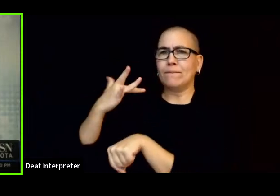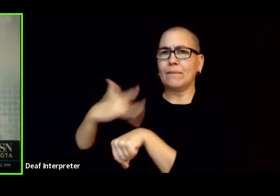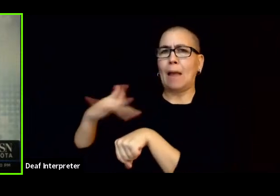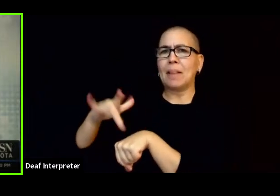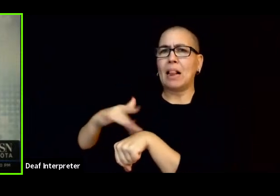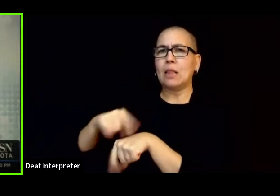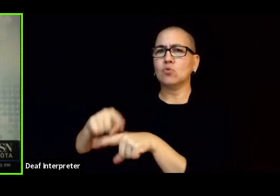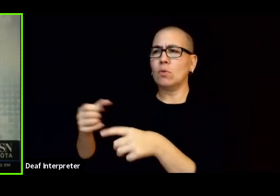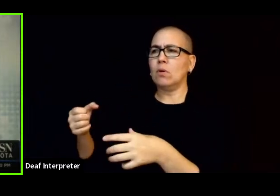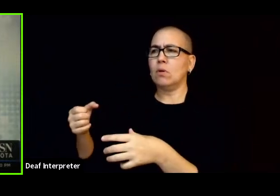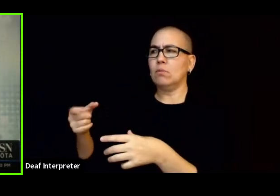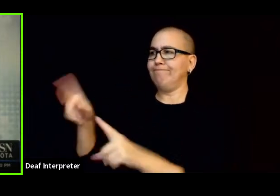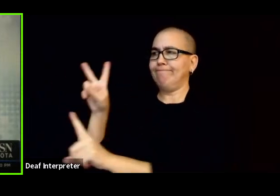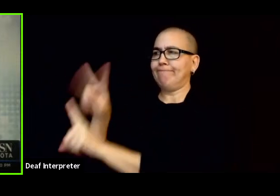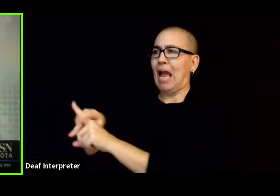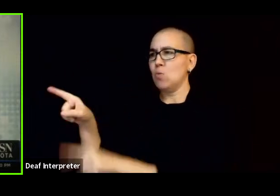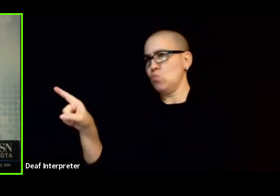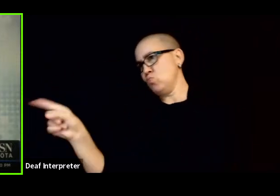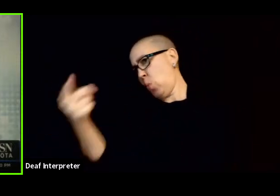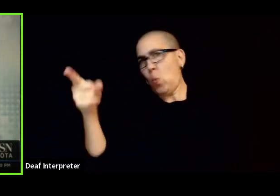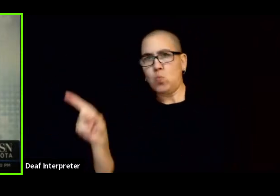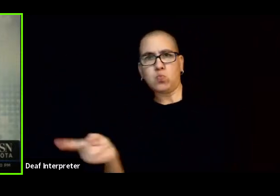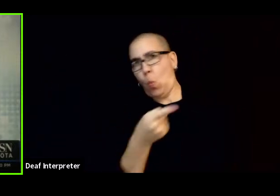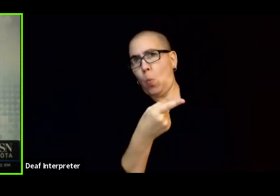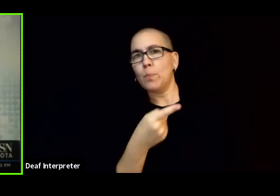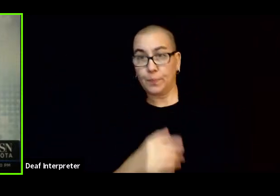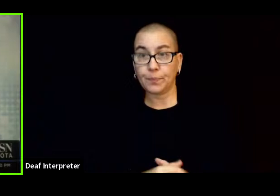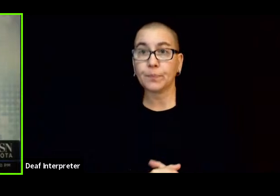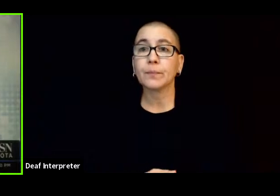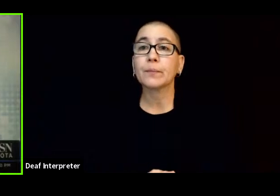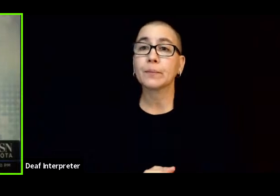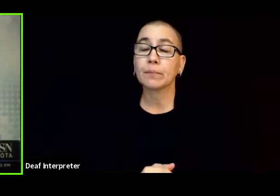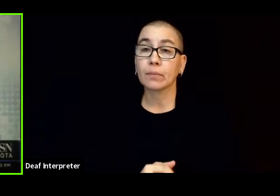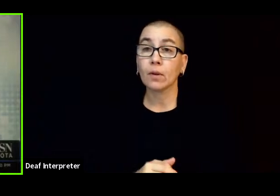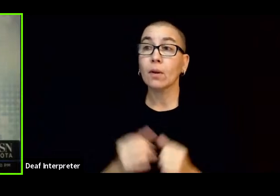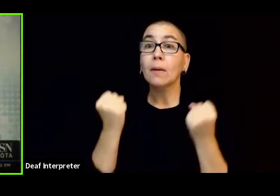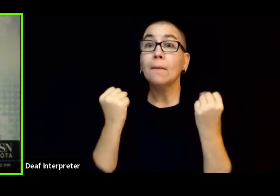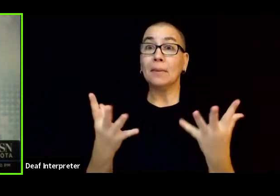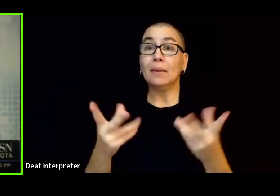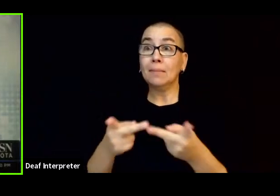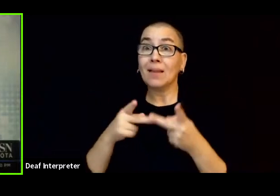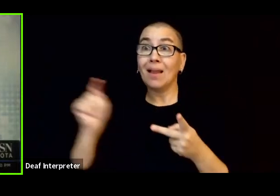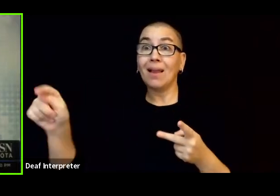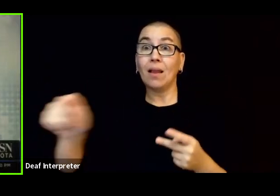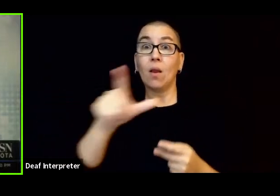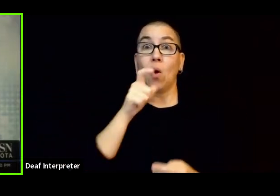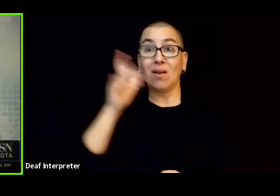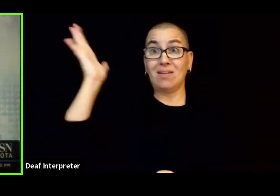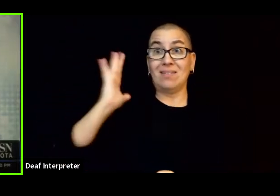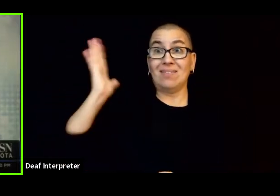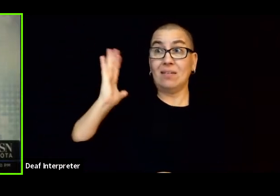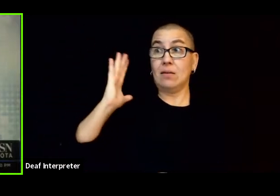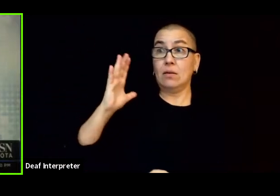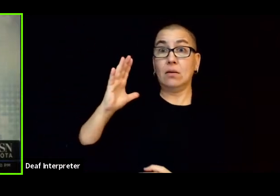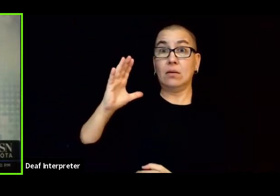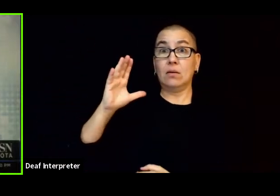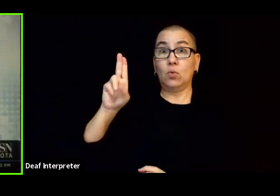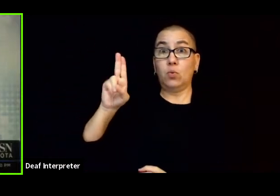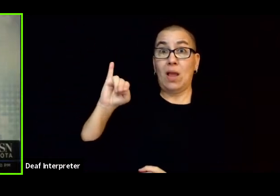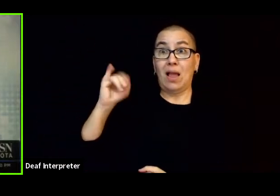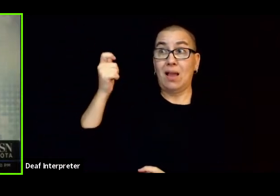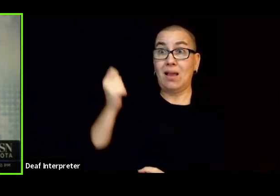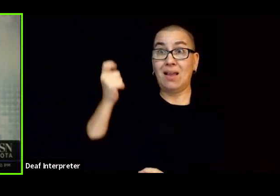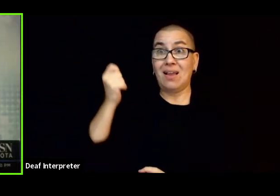insurance recipients targeting the hospitality and healthcare industry. A media campaign highlighted the need and amplified the